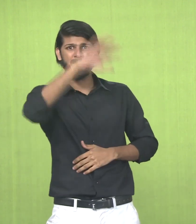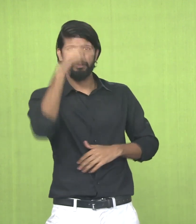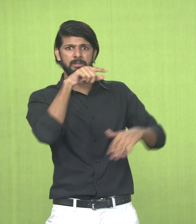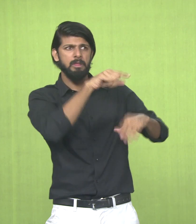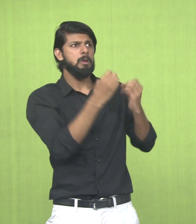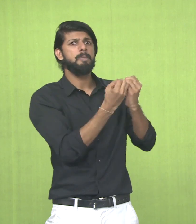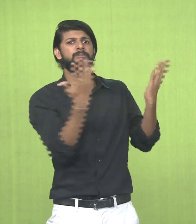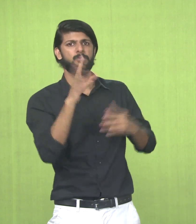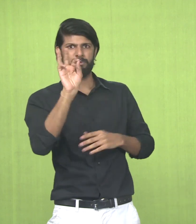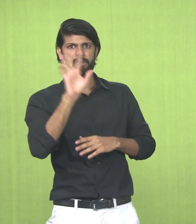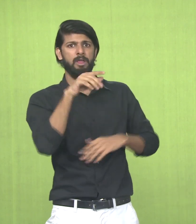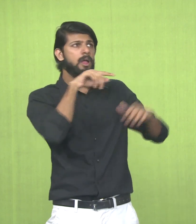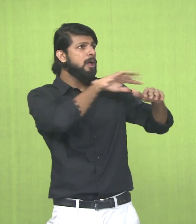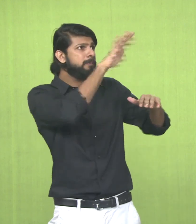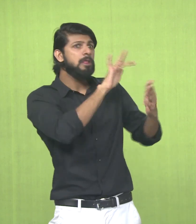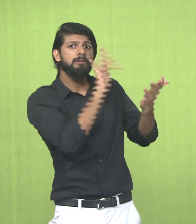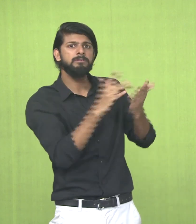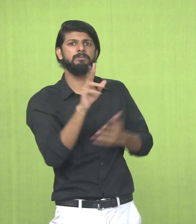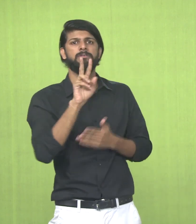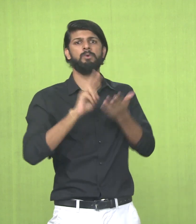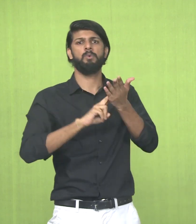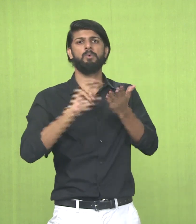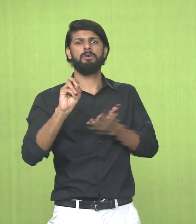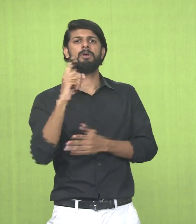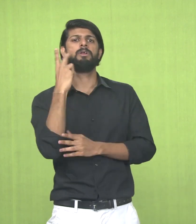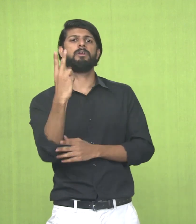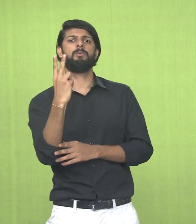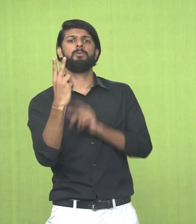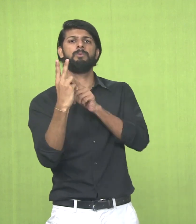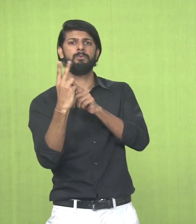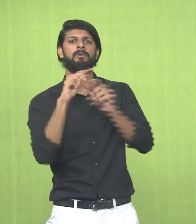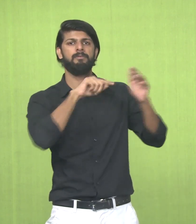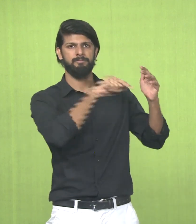This painting is found in cave number 2.